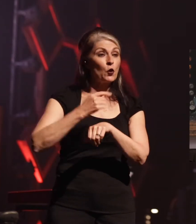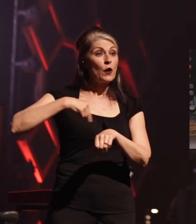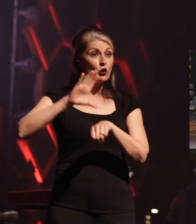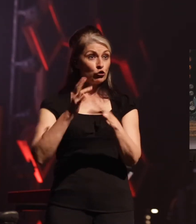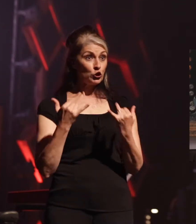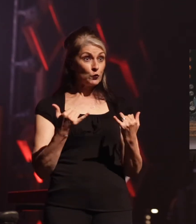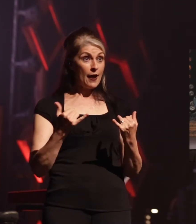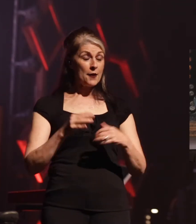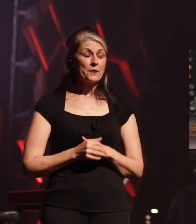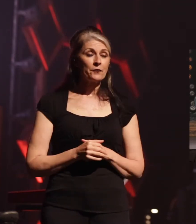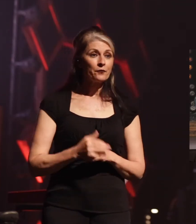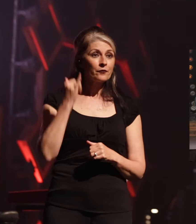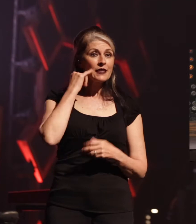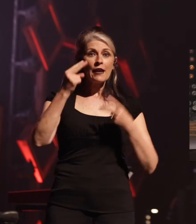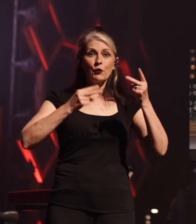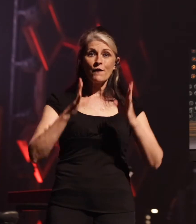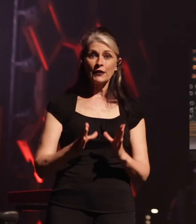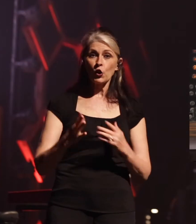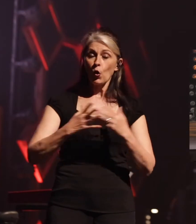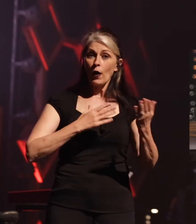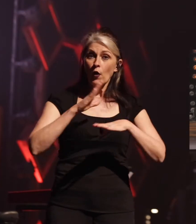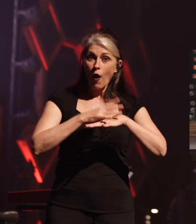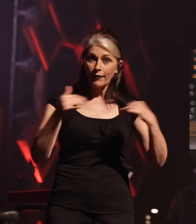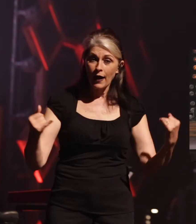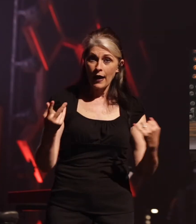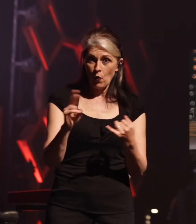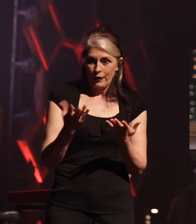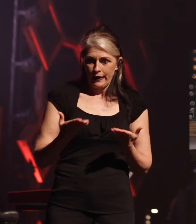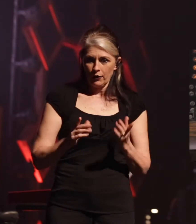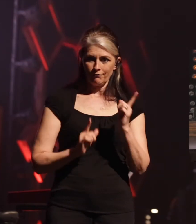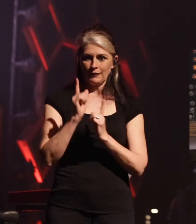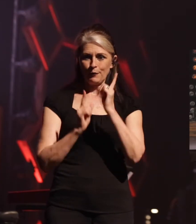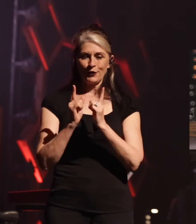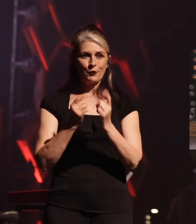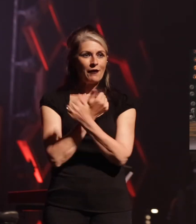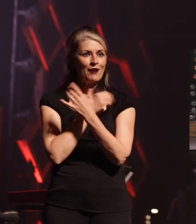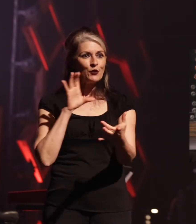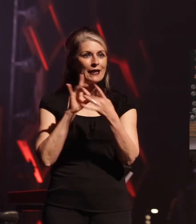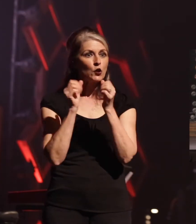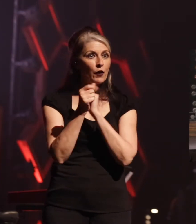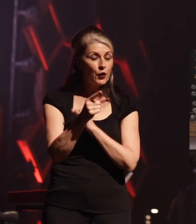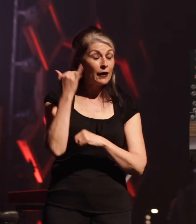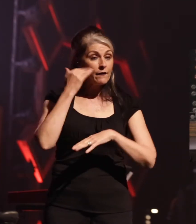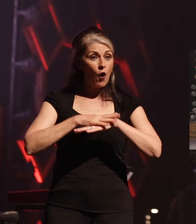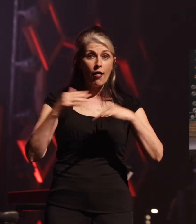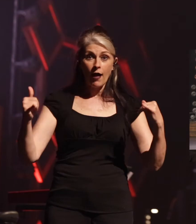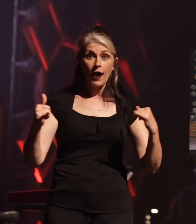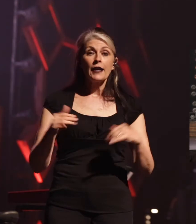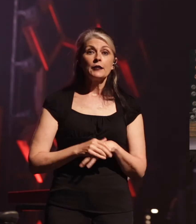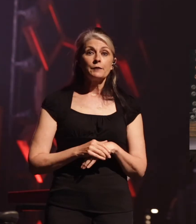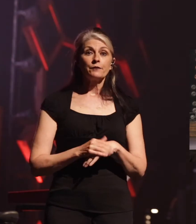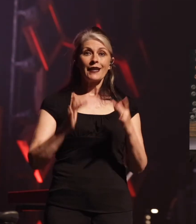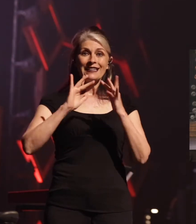today. If you're a guest today, whether it's online or here in person, we'd love to connect with you. If online, if you go to the digital